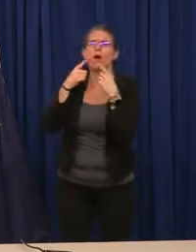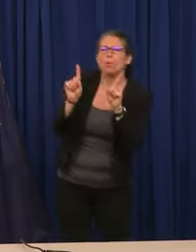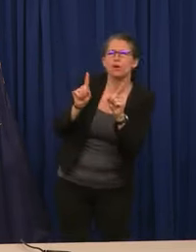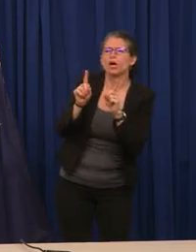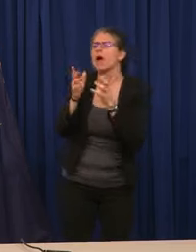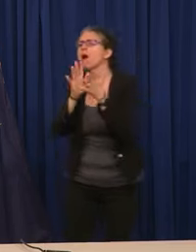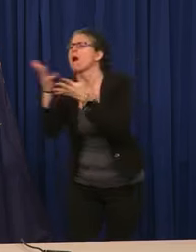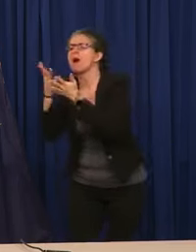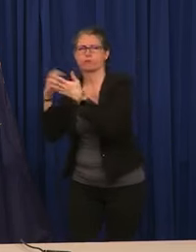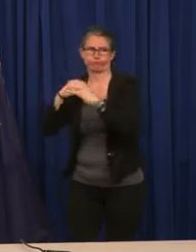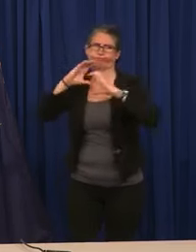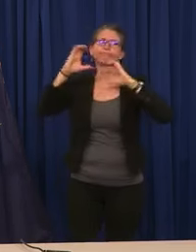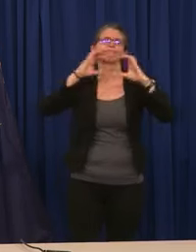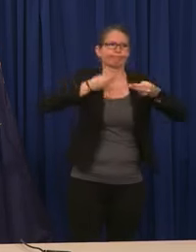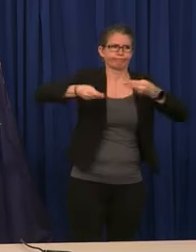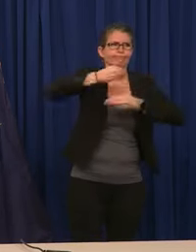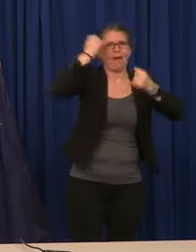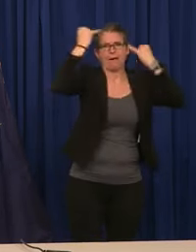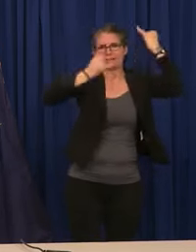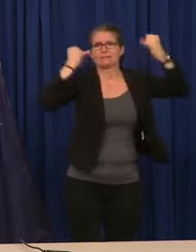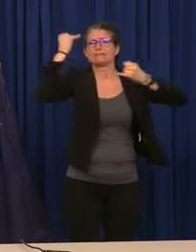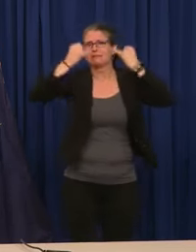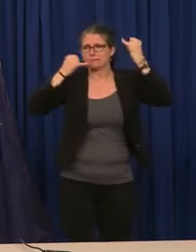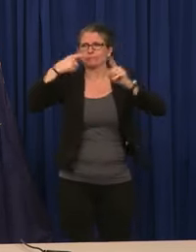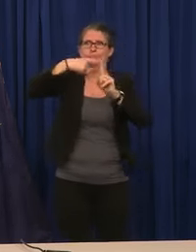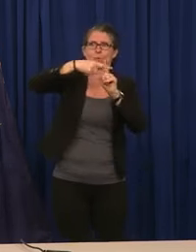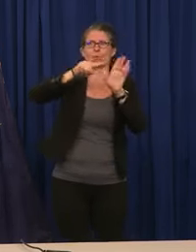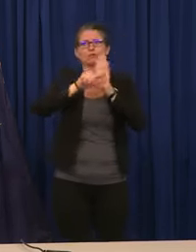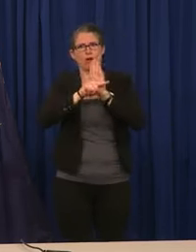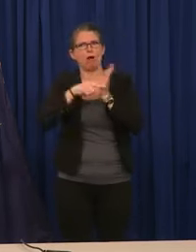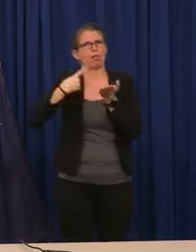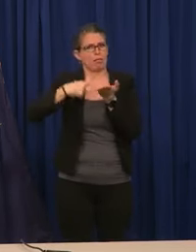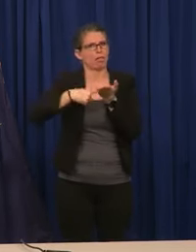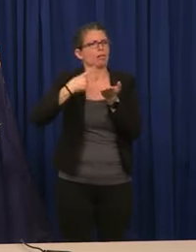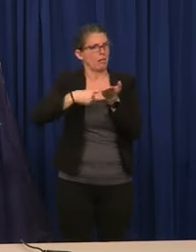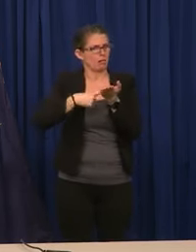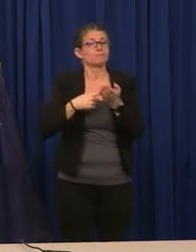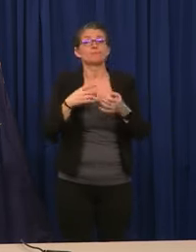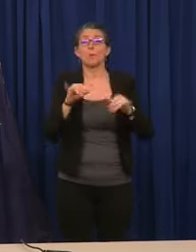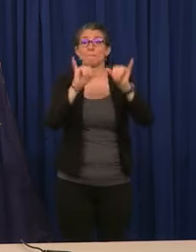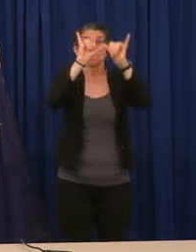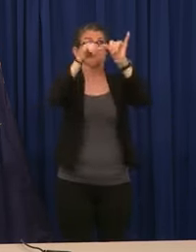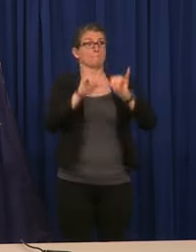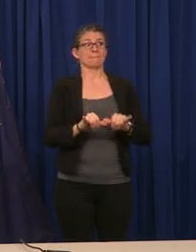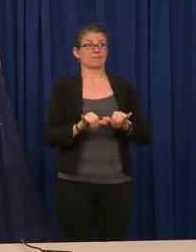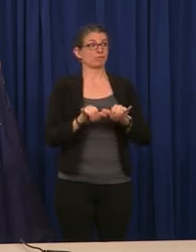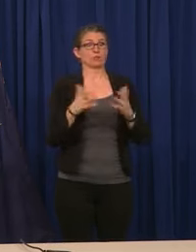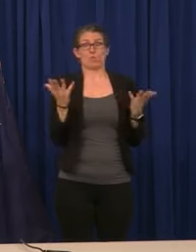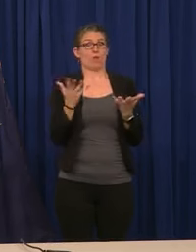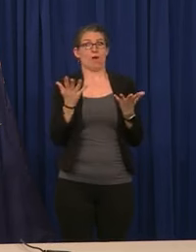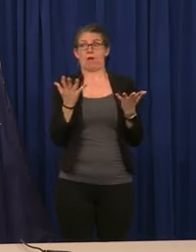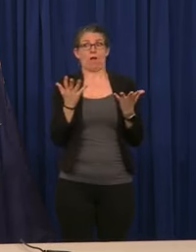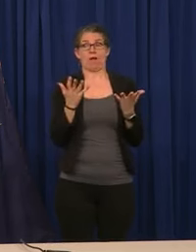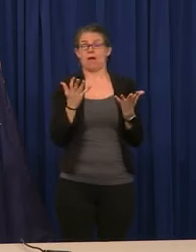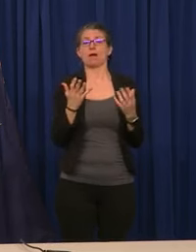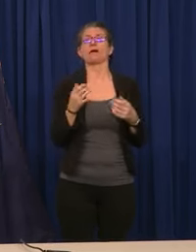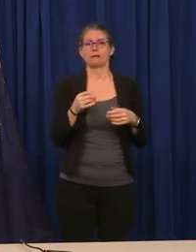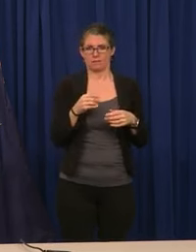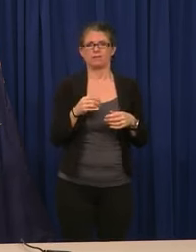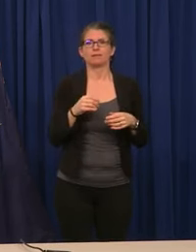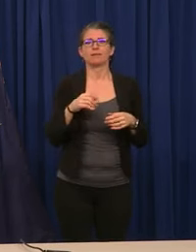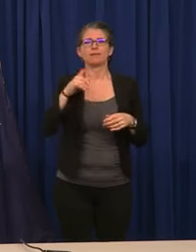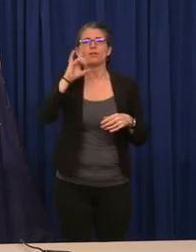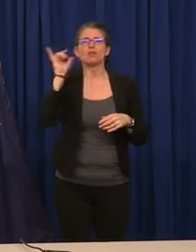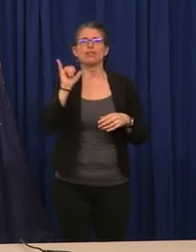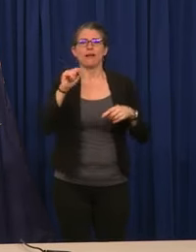is to see where we are right now, that benchmark. The other is where might we be going, that benchmark. And then a broader benchmark about